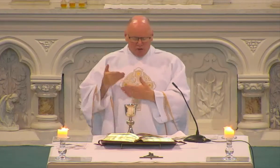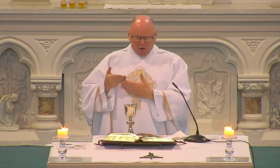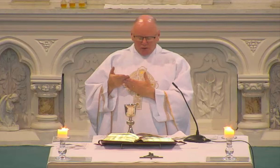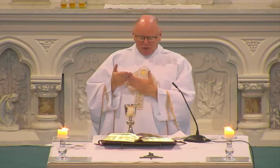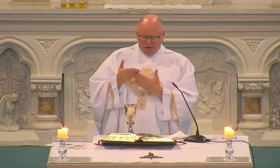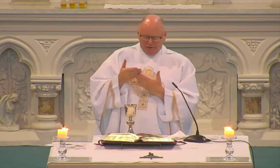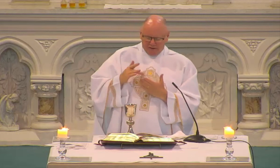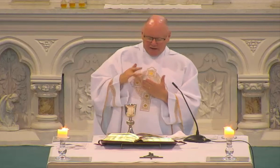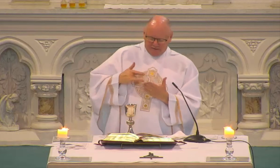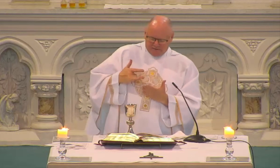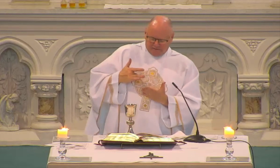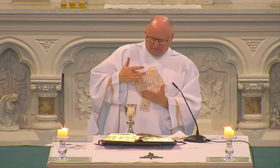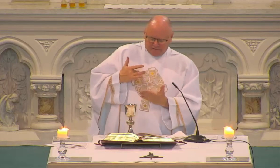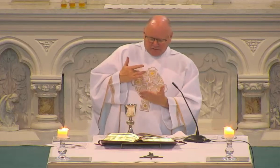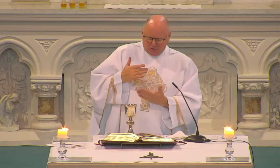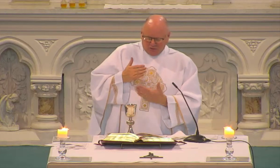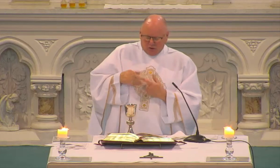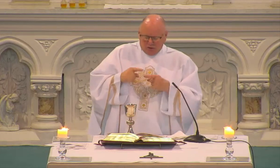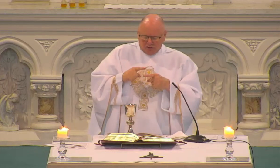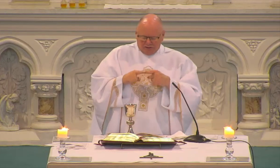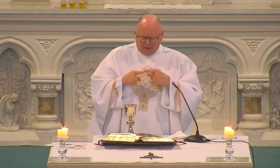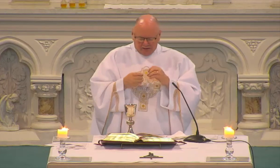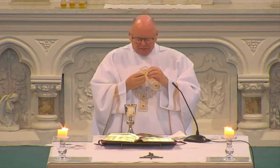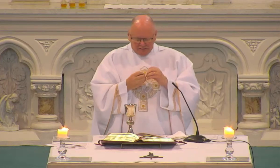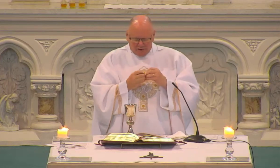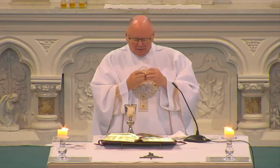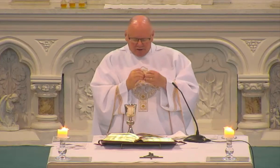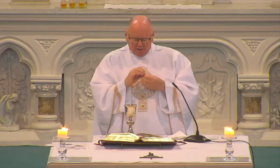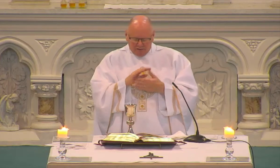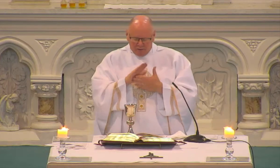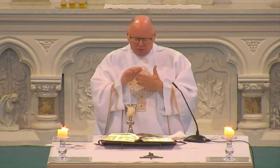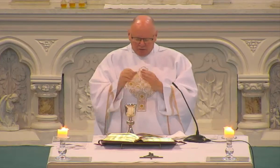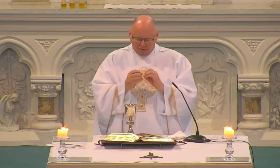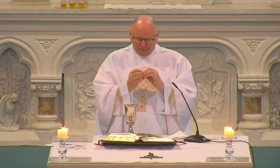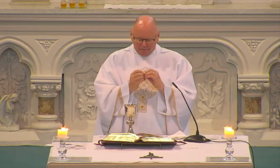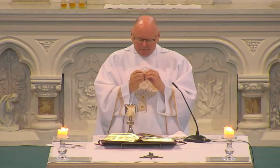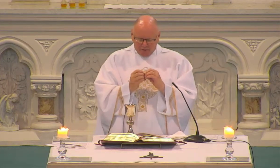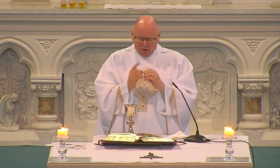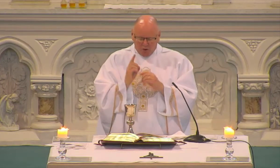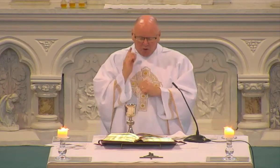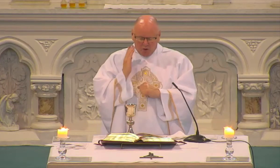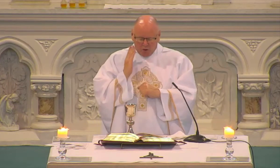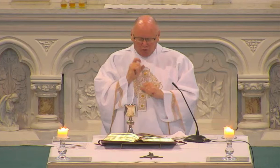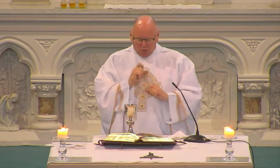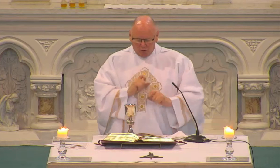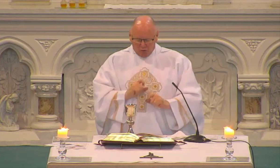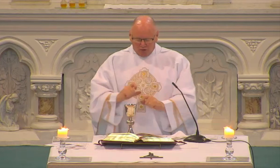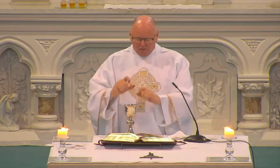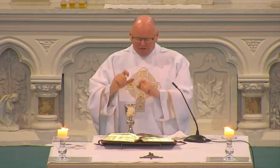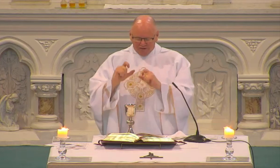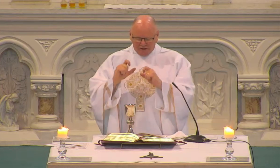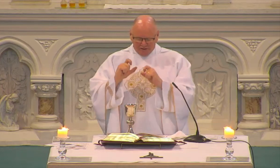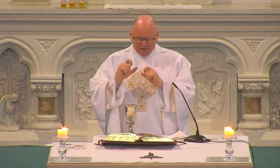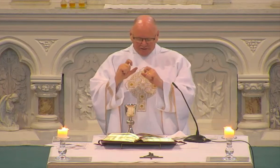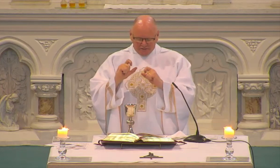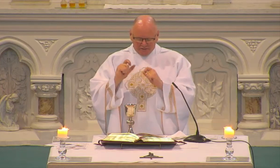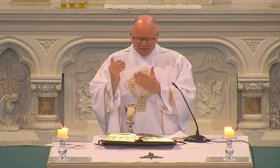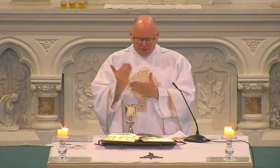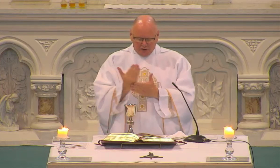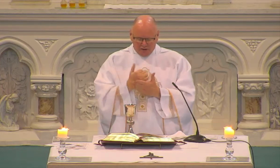You give life to all things and make them holy. You never cease to gather